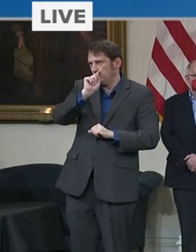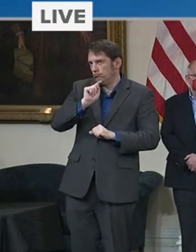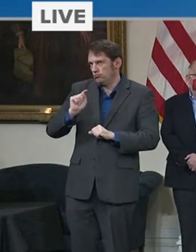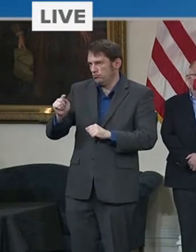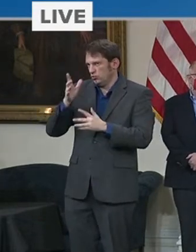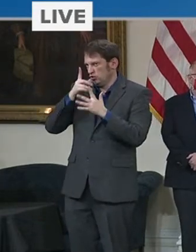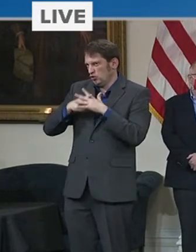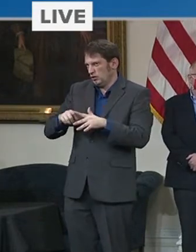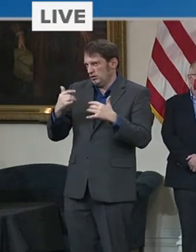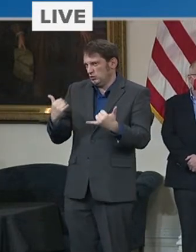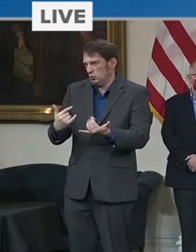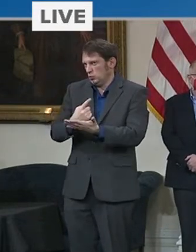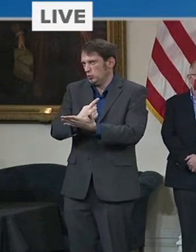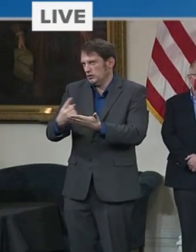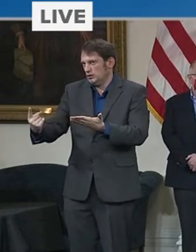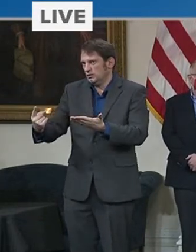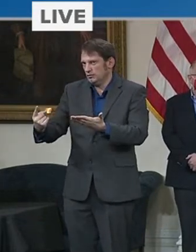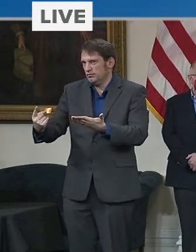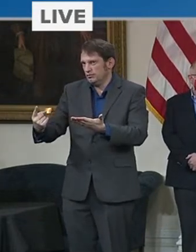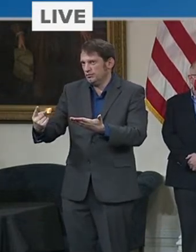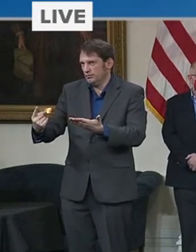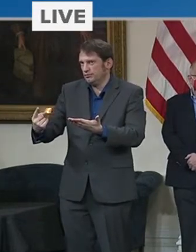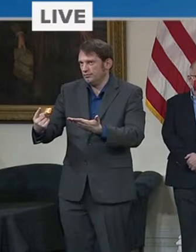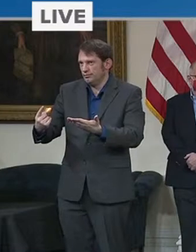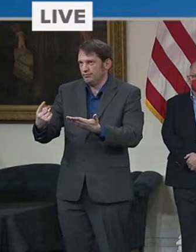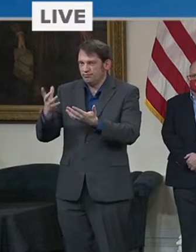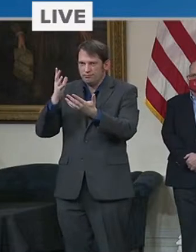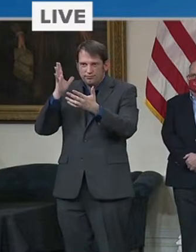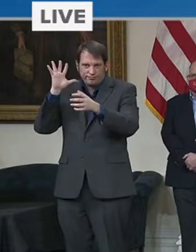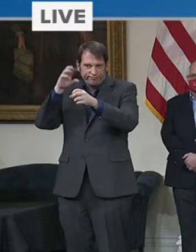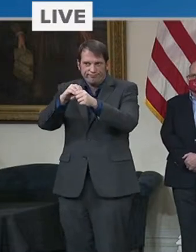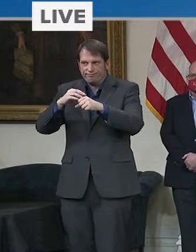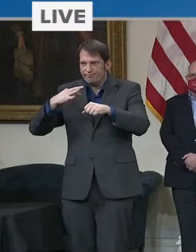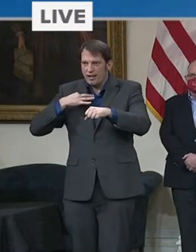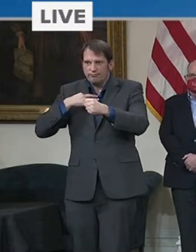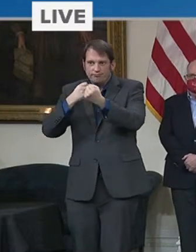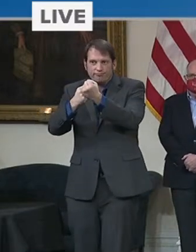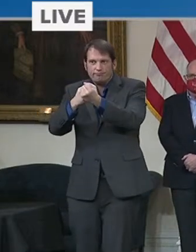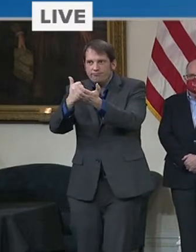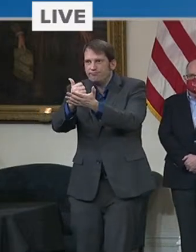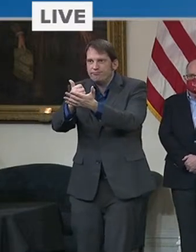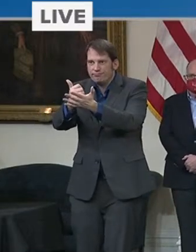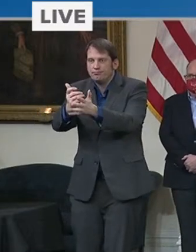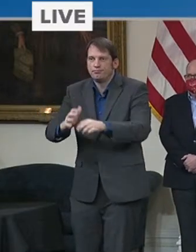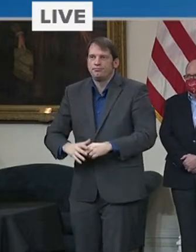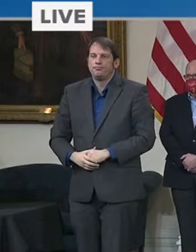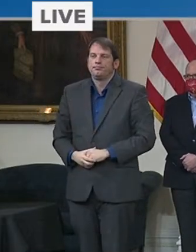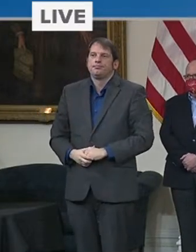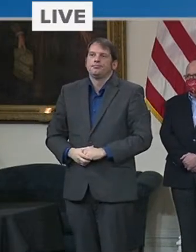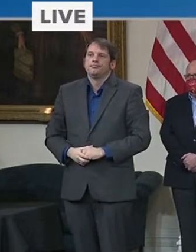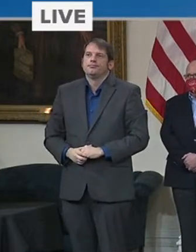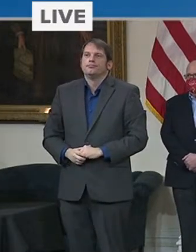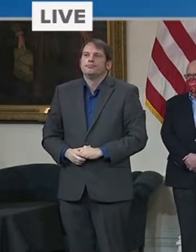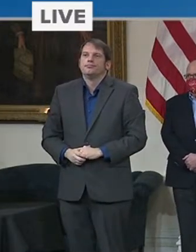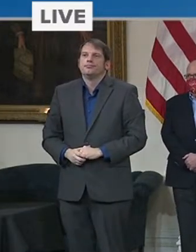interested parties among providers that can register on Immunet, which is our